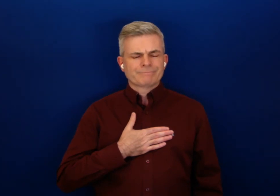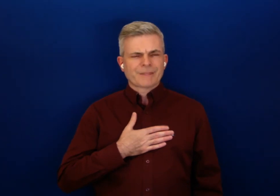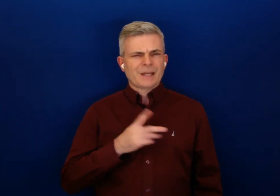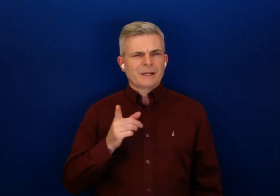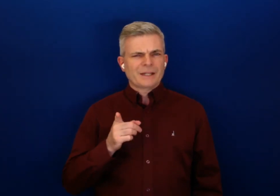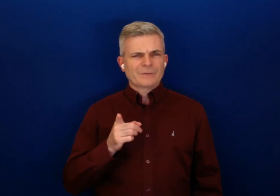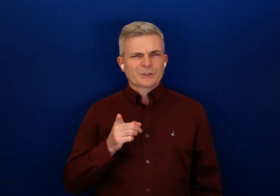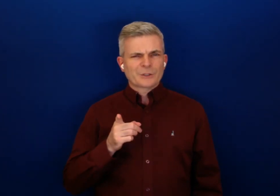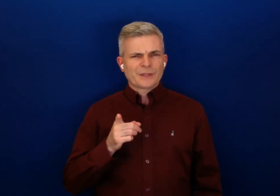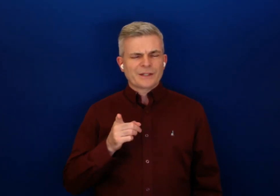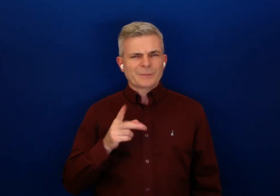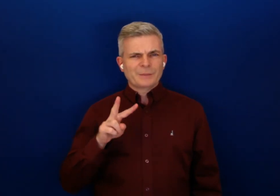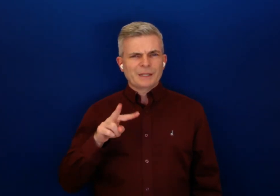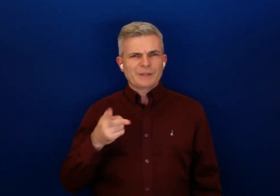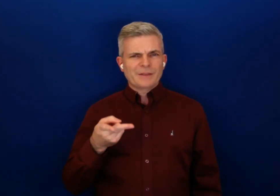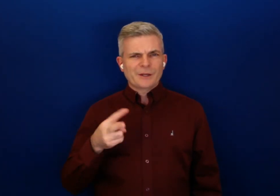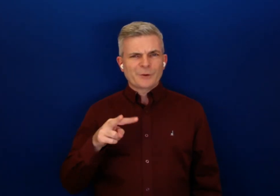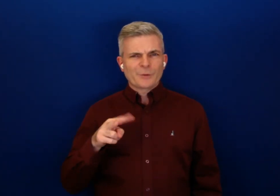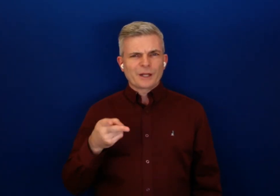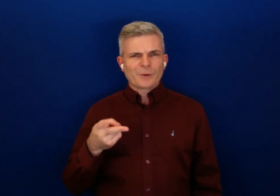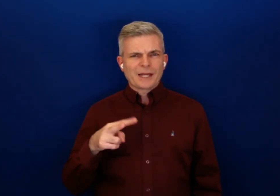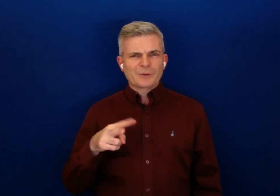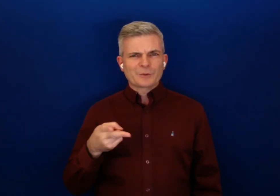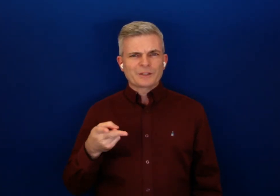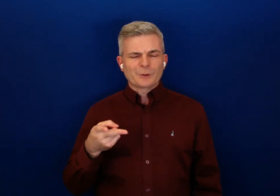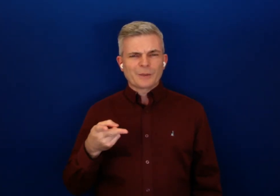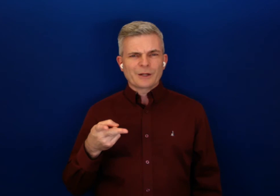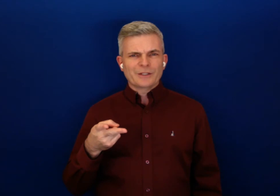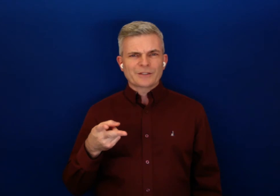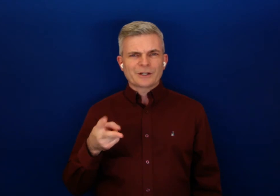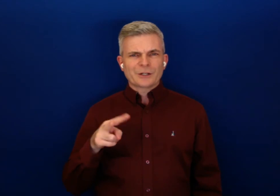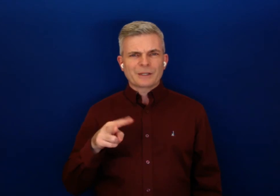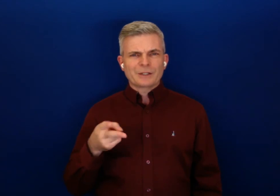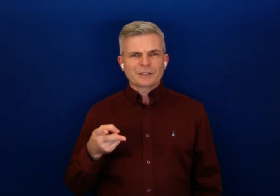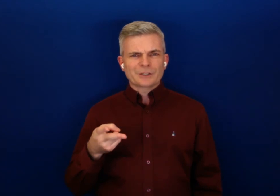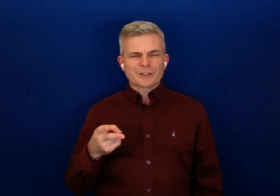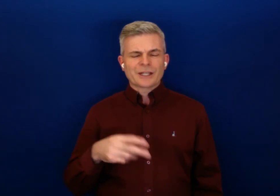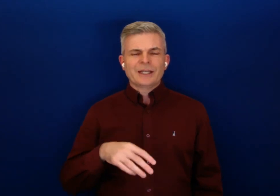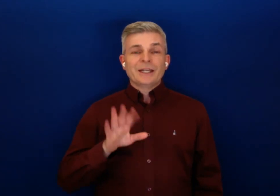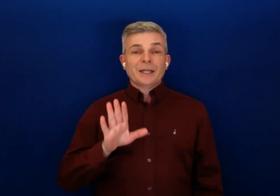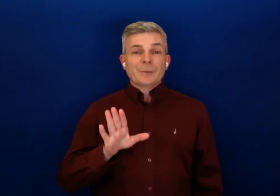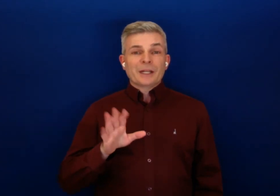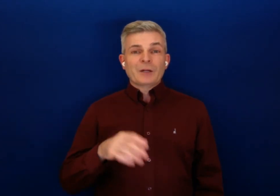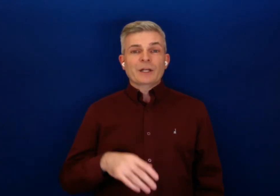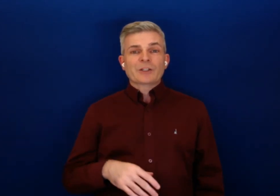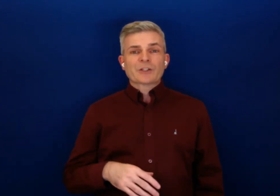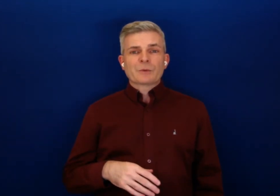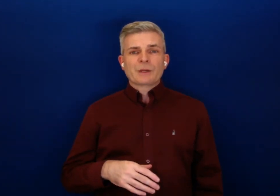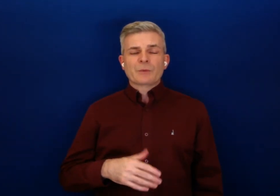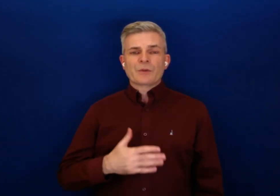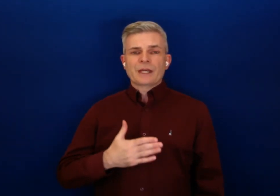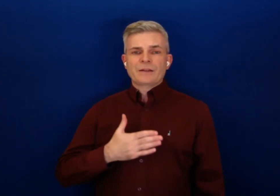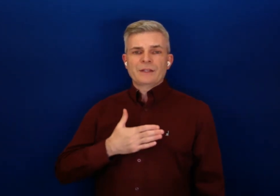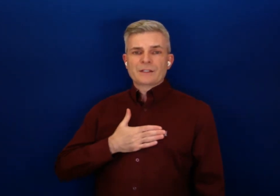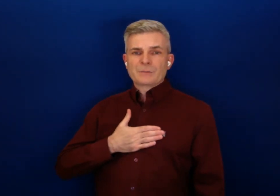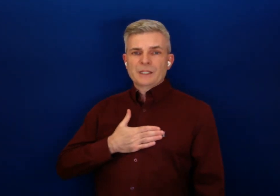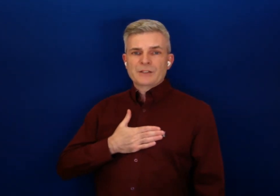I might have to look that up. It may be the other way around when grammarians talk about English. But anyway, just remember that this means